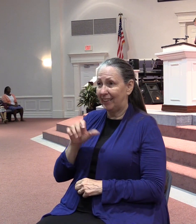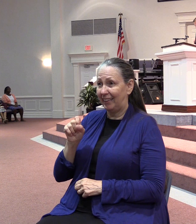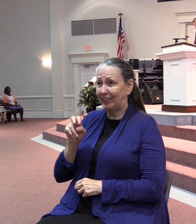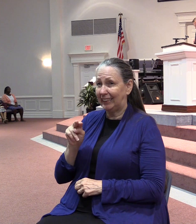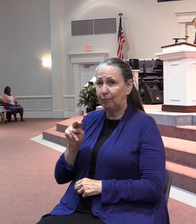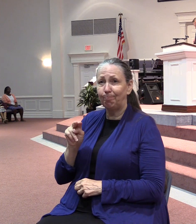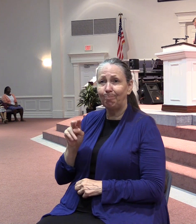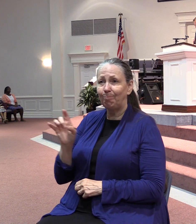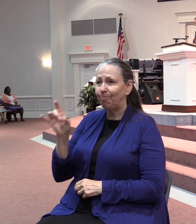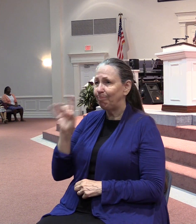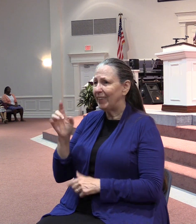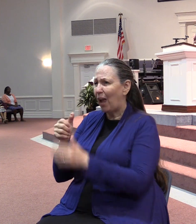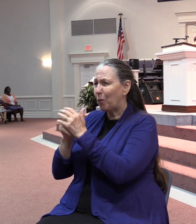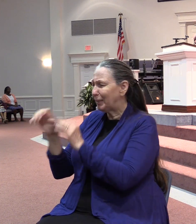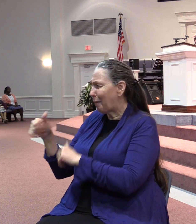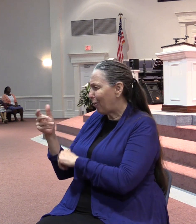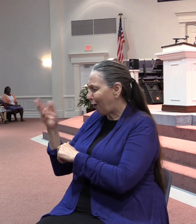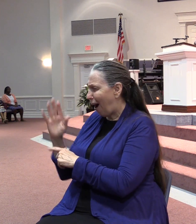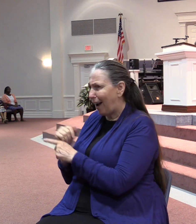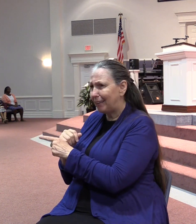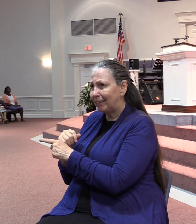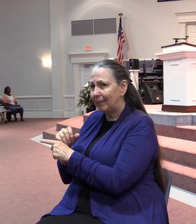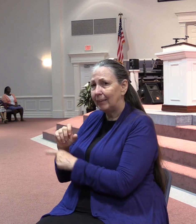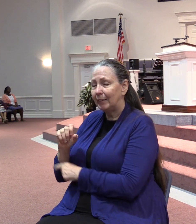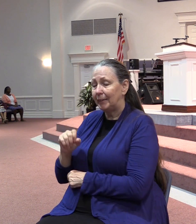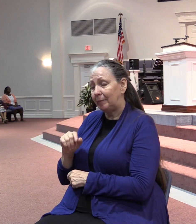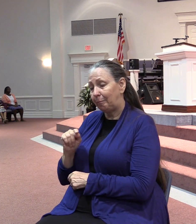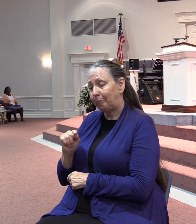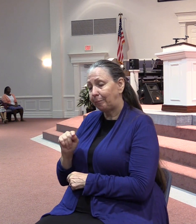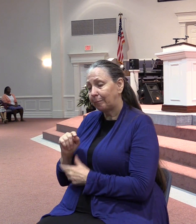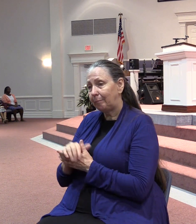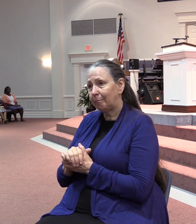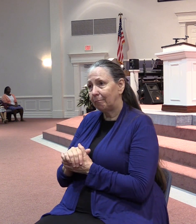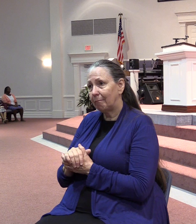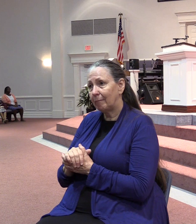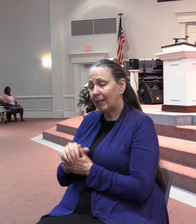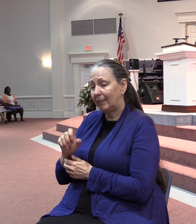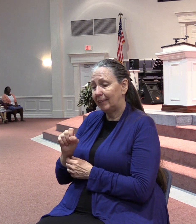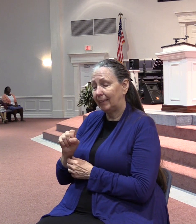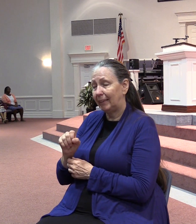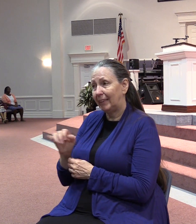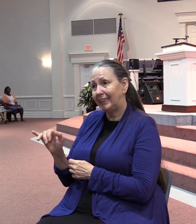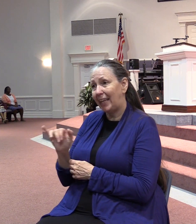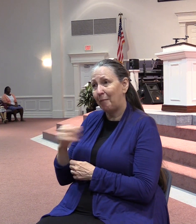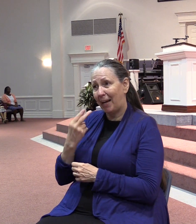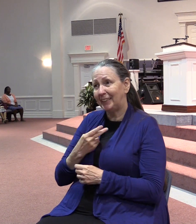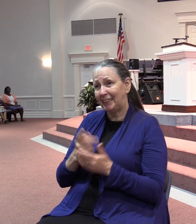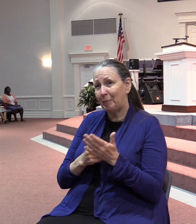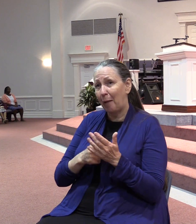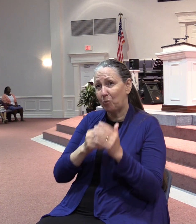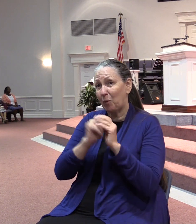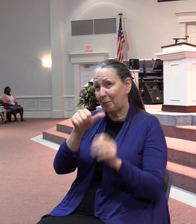their sin was that they were worshiping other gods. And just like Samaria. Just like Samaria, we too worship other